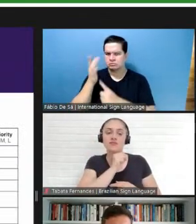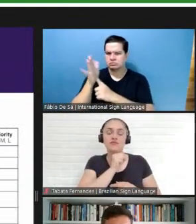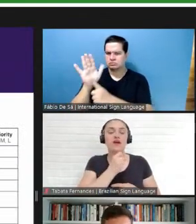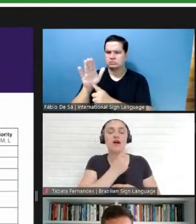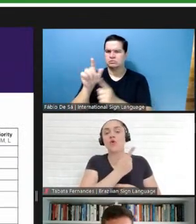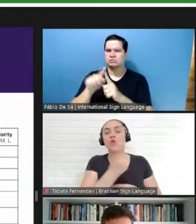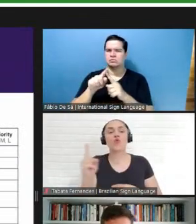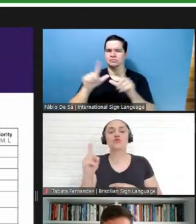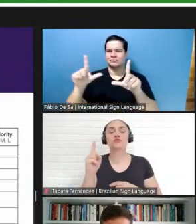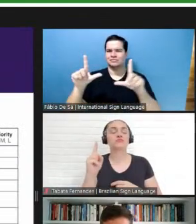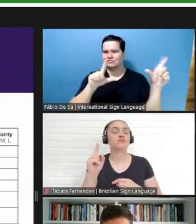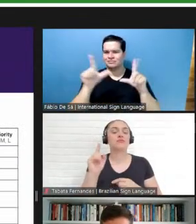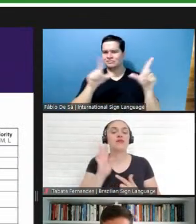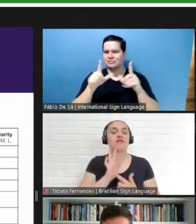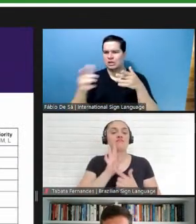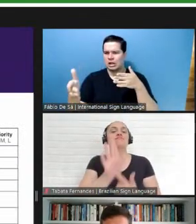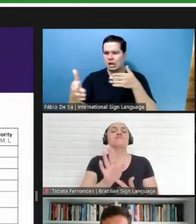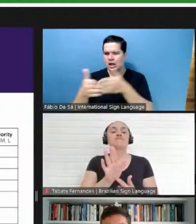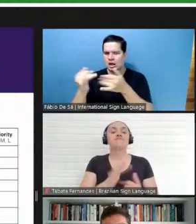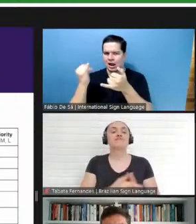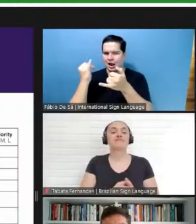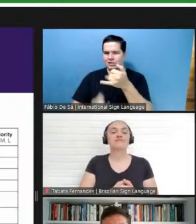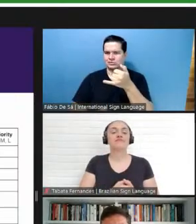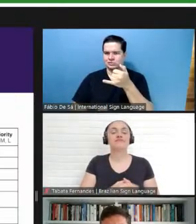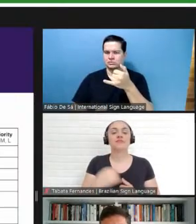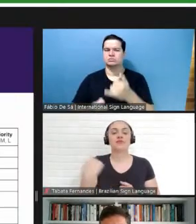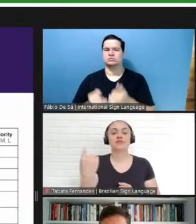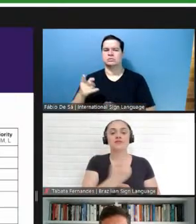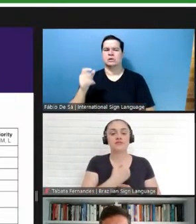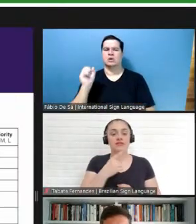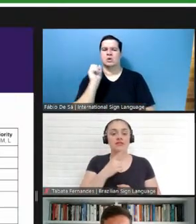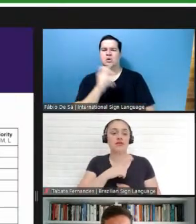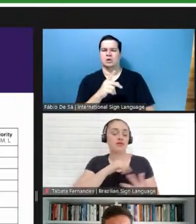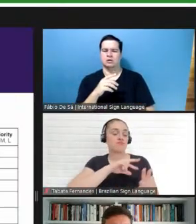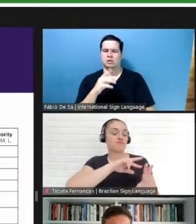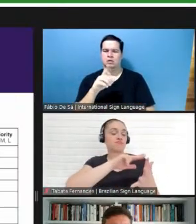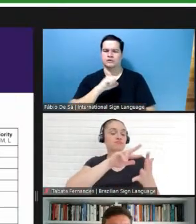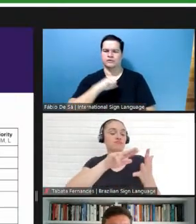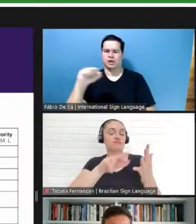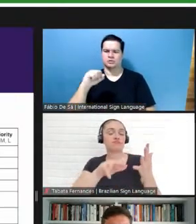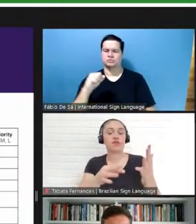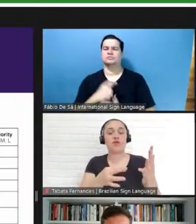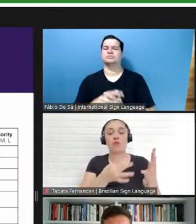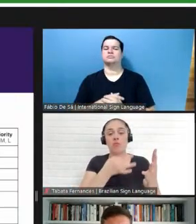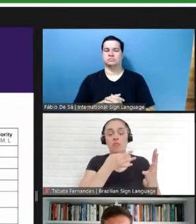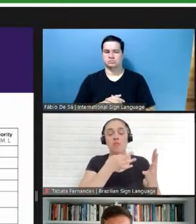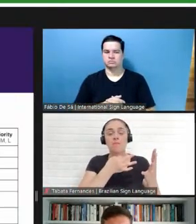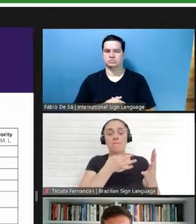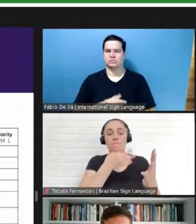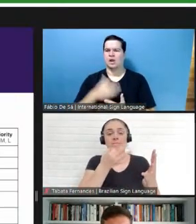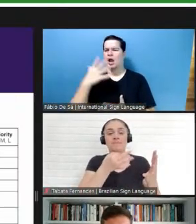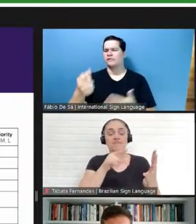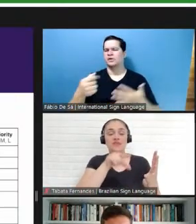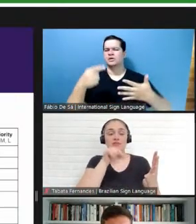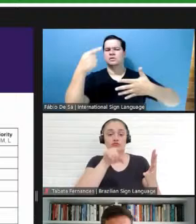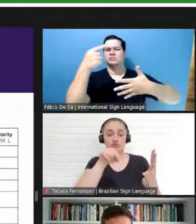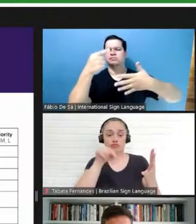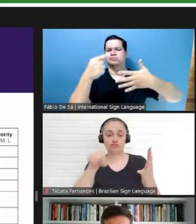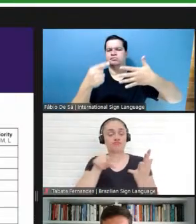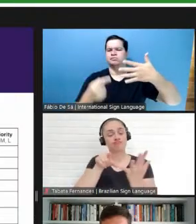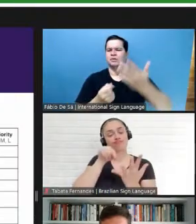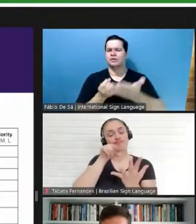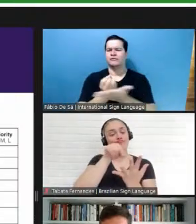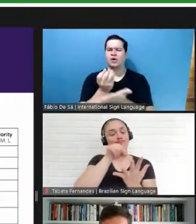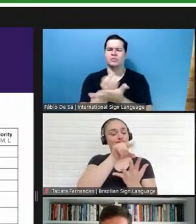is that by providing these options to all of our learners, we're creating